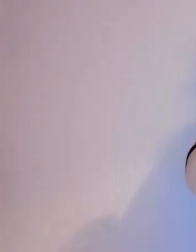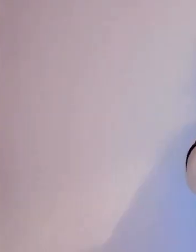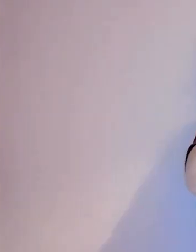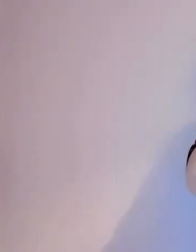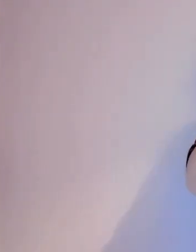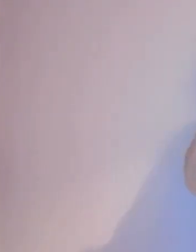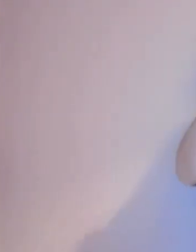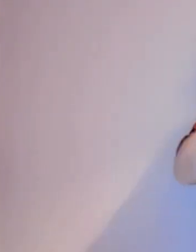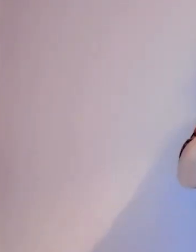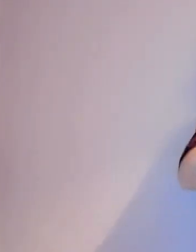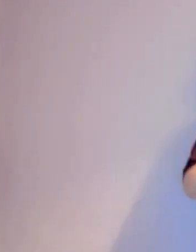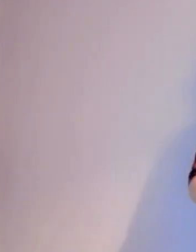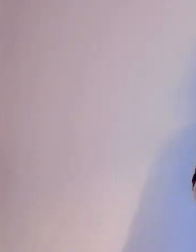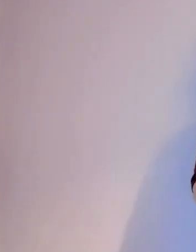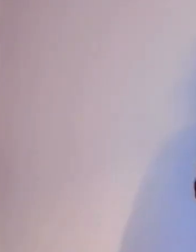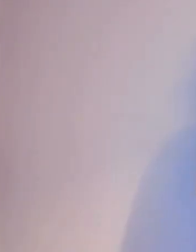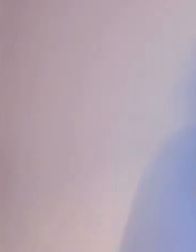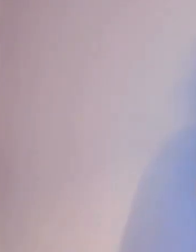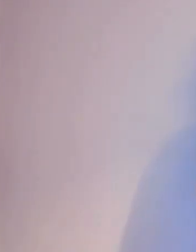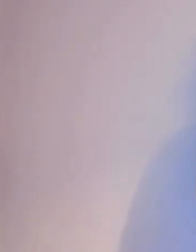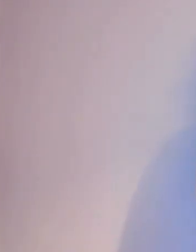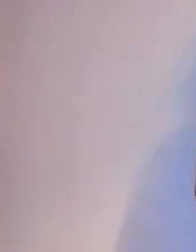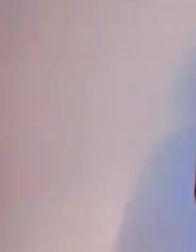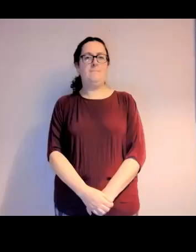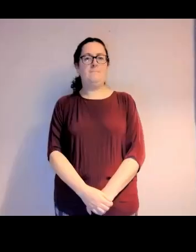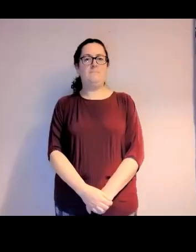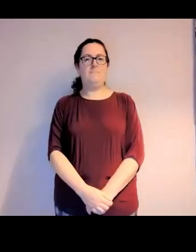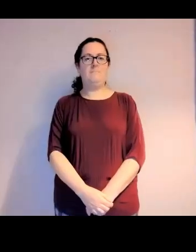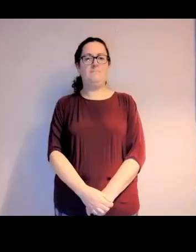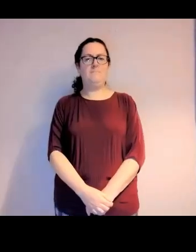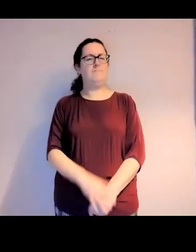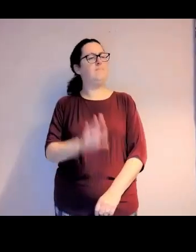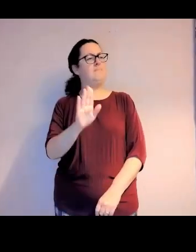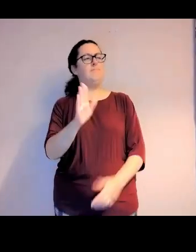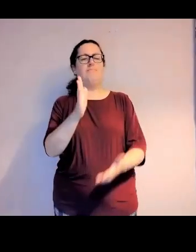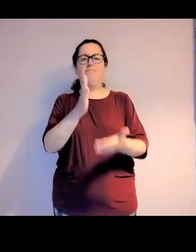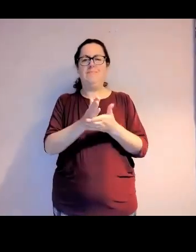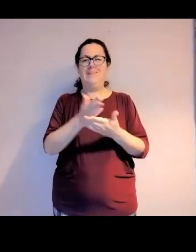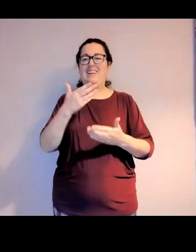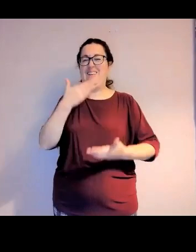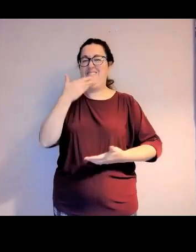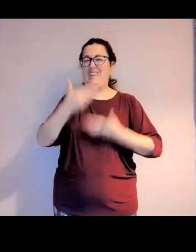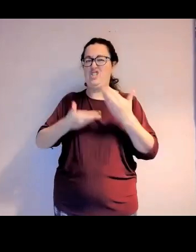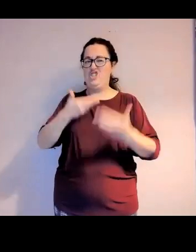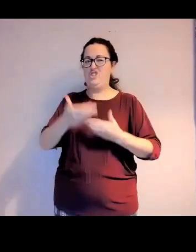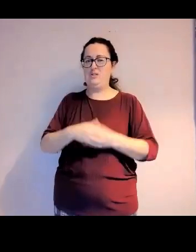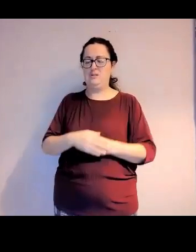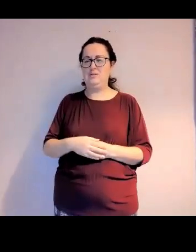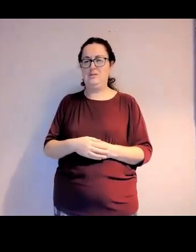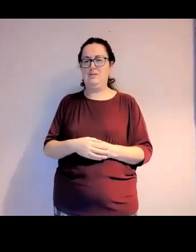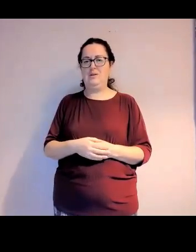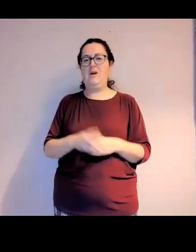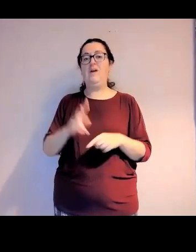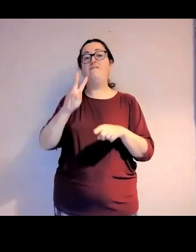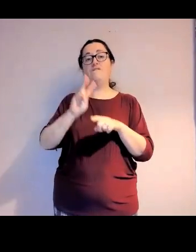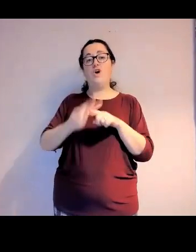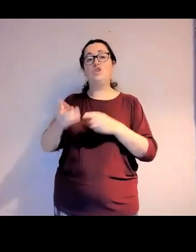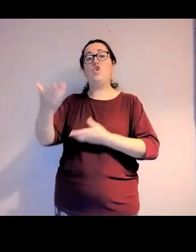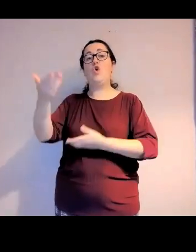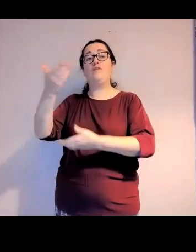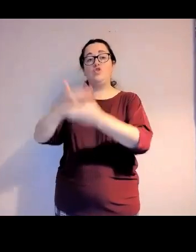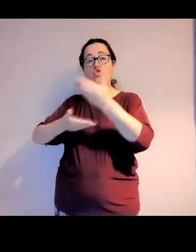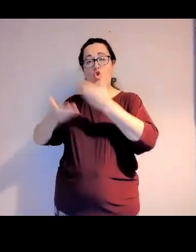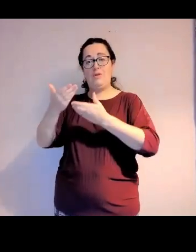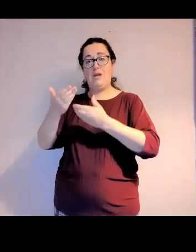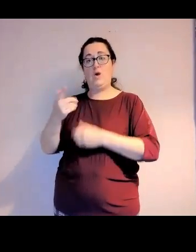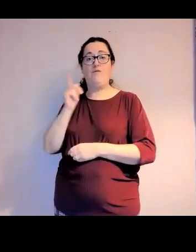Thank you. It's not nonfiction, it's actually a fictionalized version of a story about a woman who